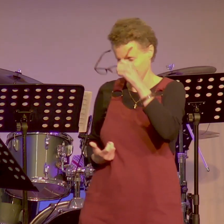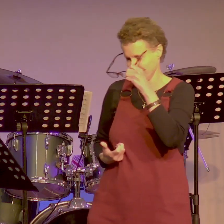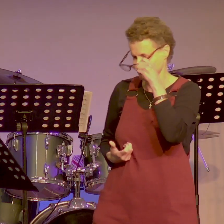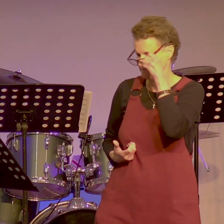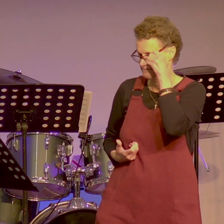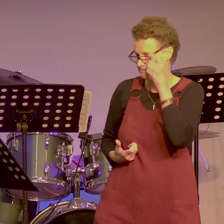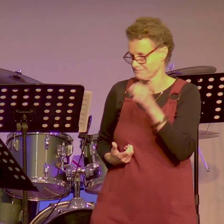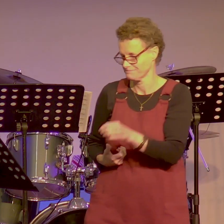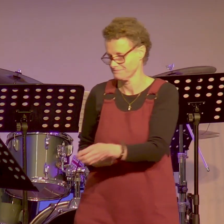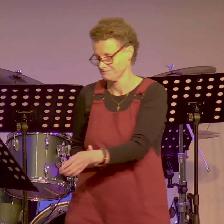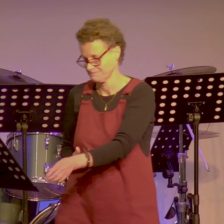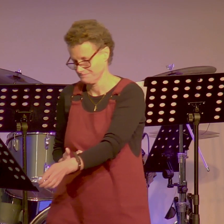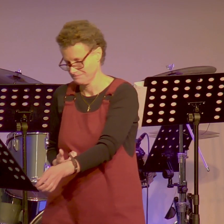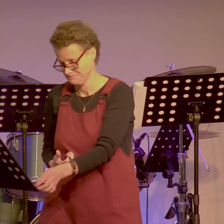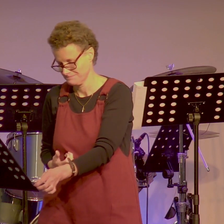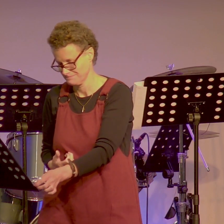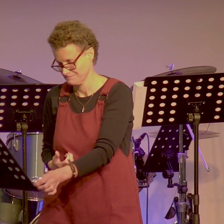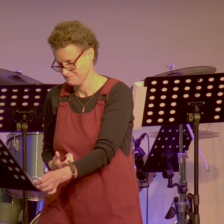We complain.